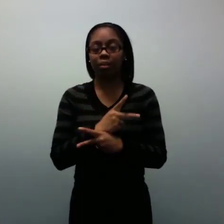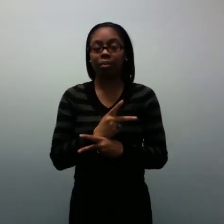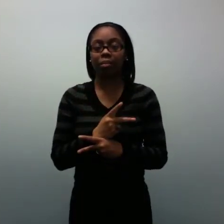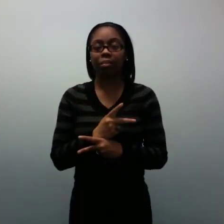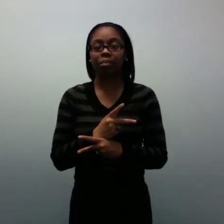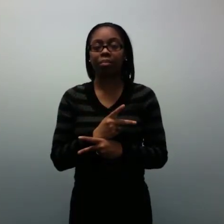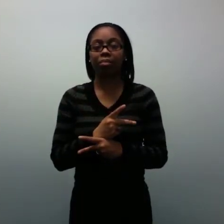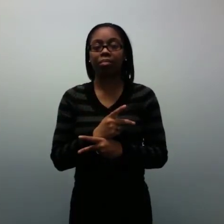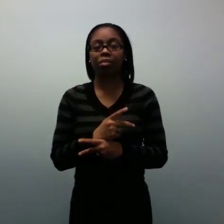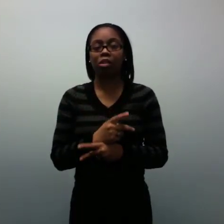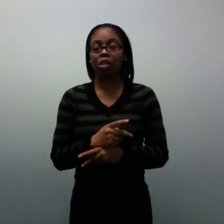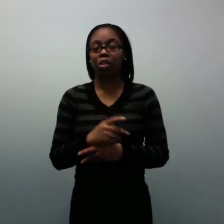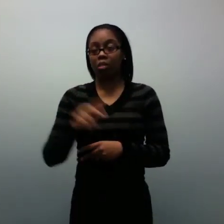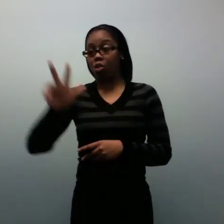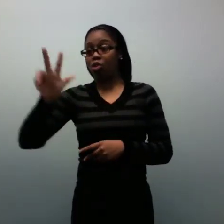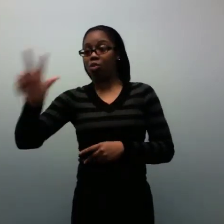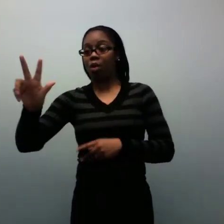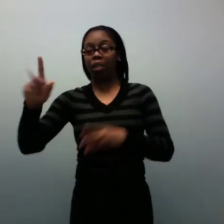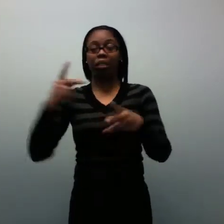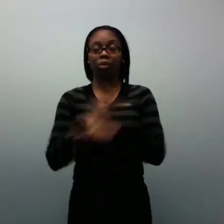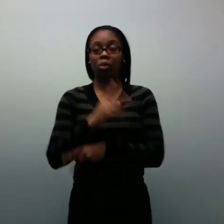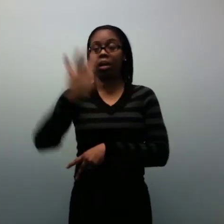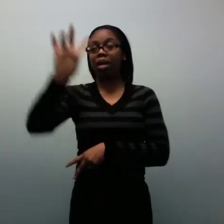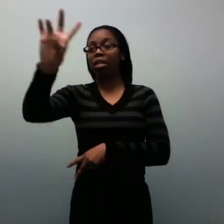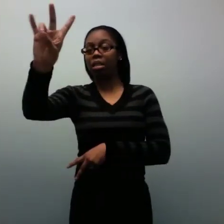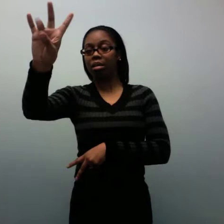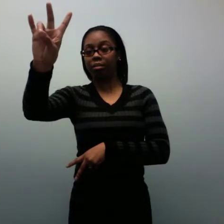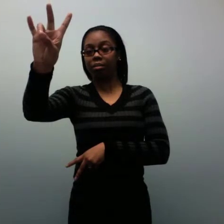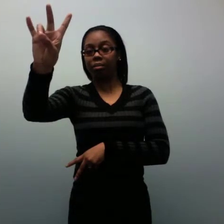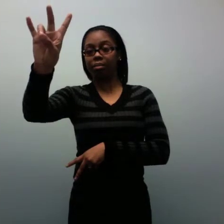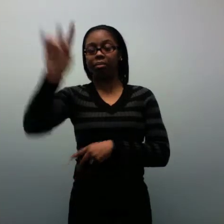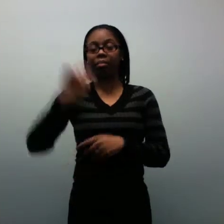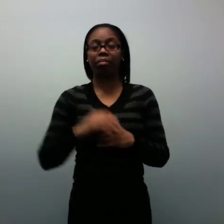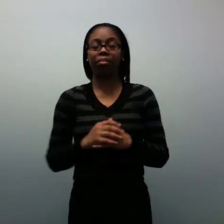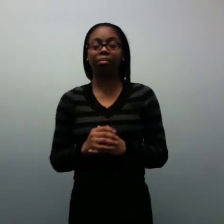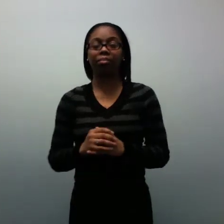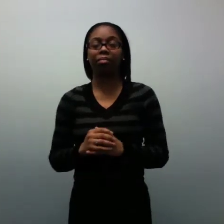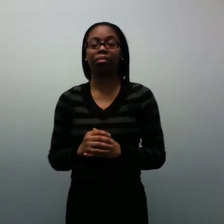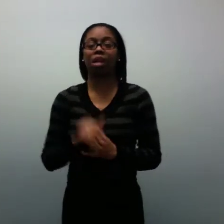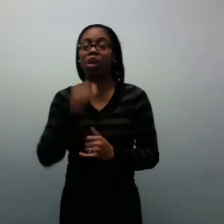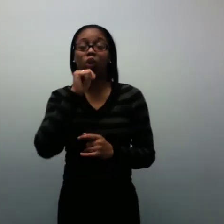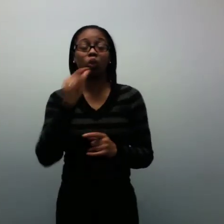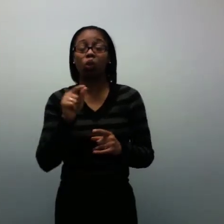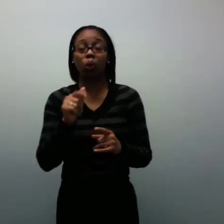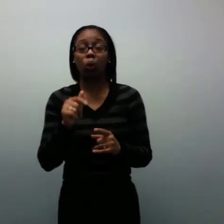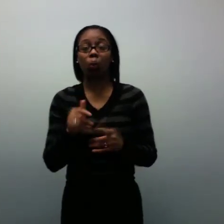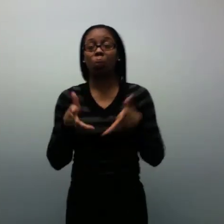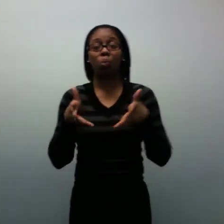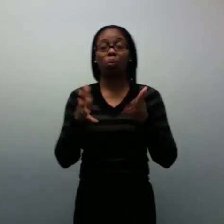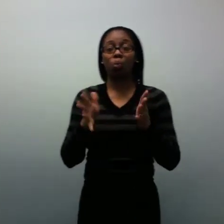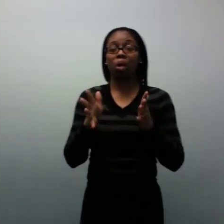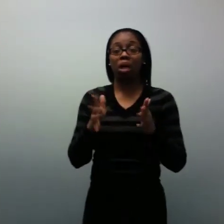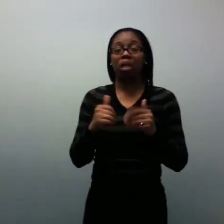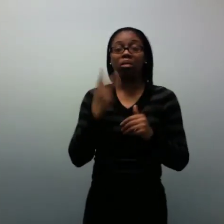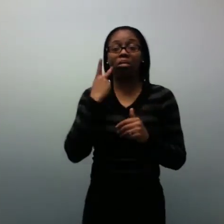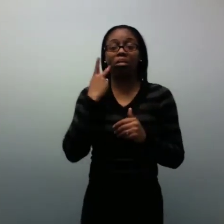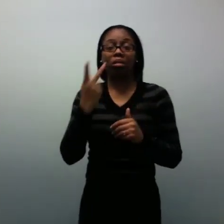times 7. And the wonderful thing about lattice multiplication is there's no order that you must multiply in, because each of the